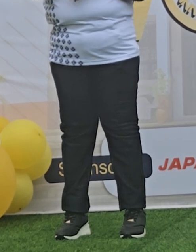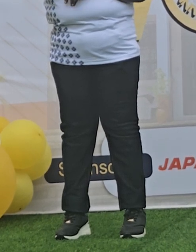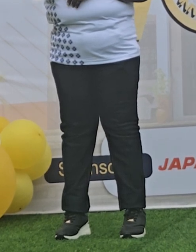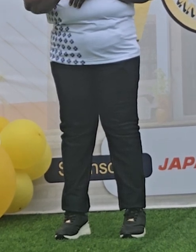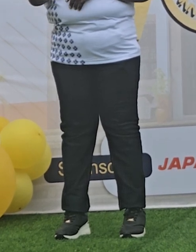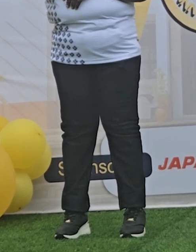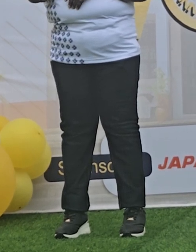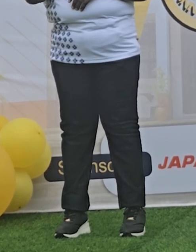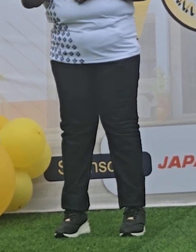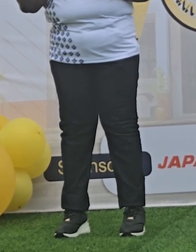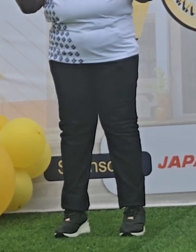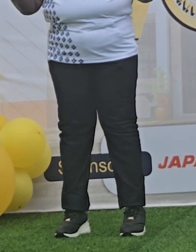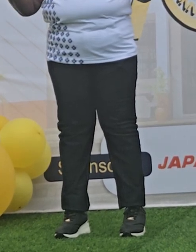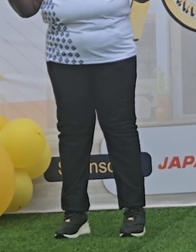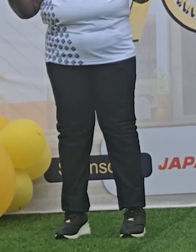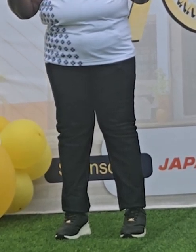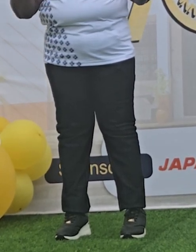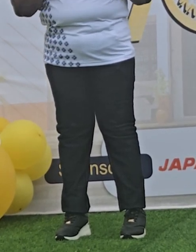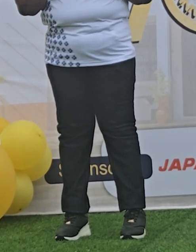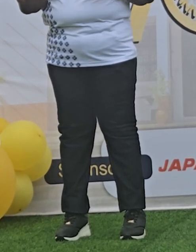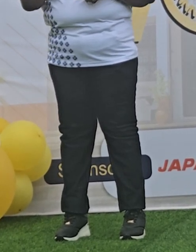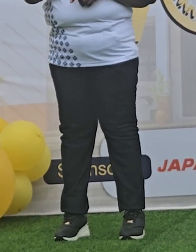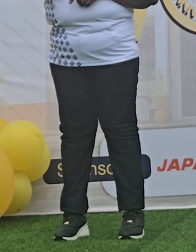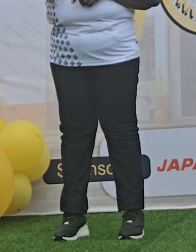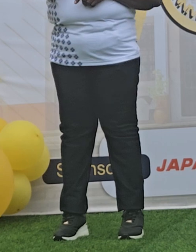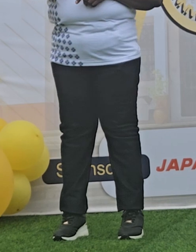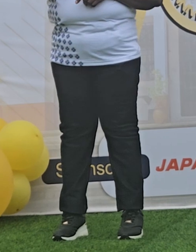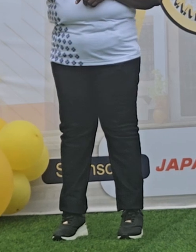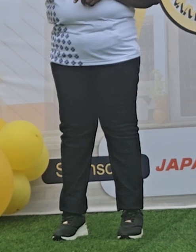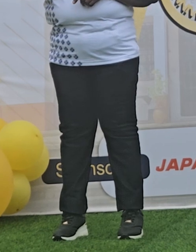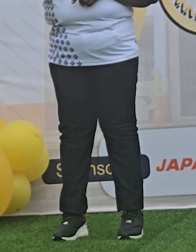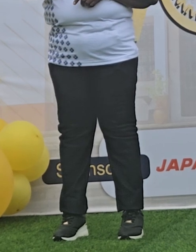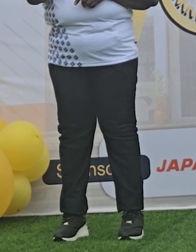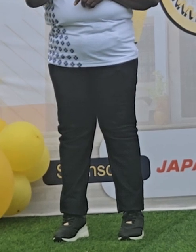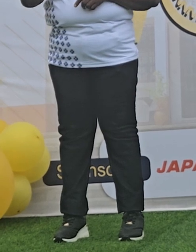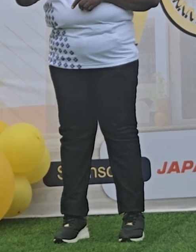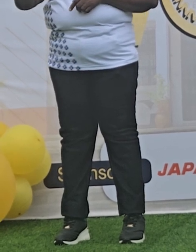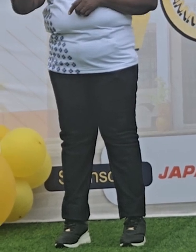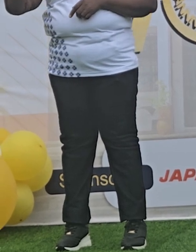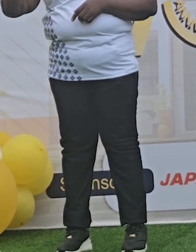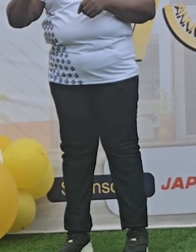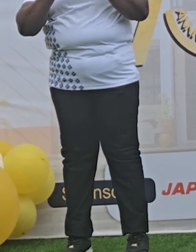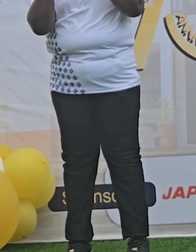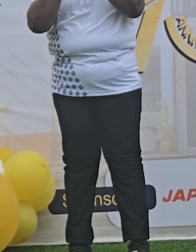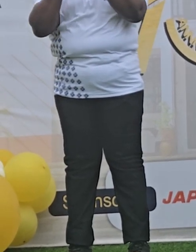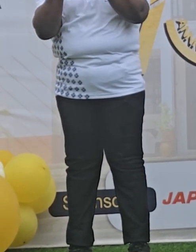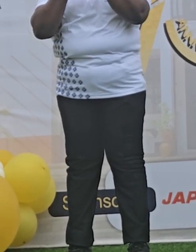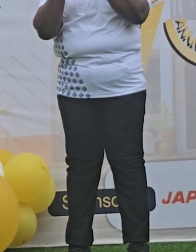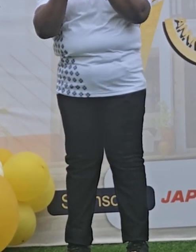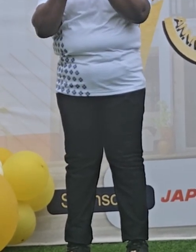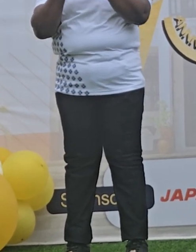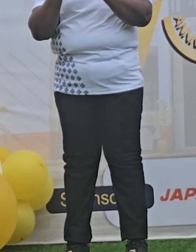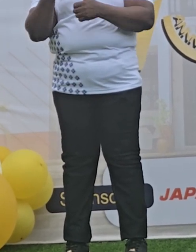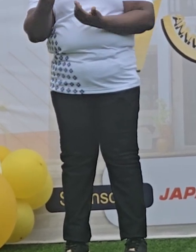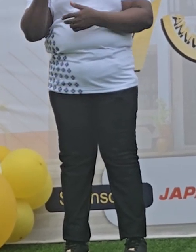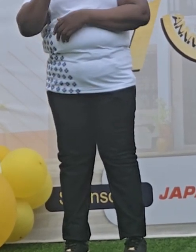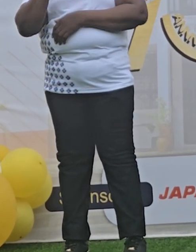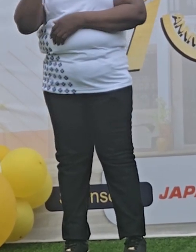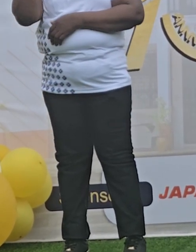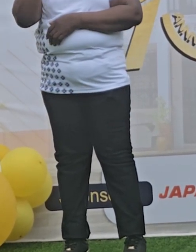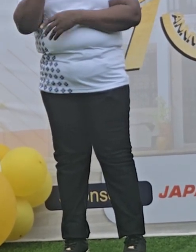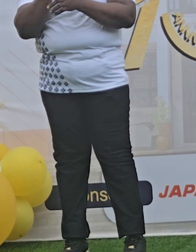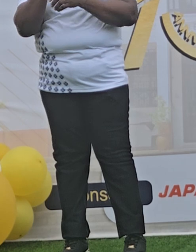So I would say that Professor Buzia was the first professor of